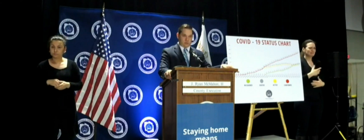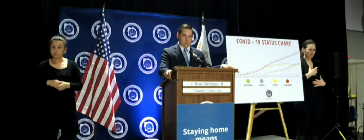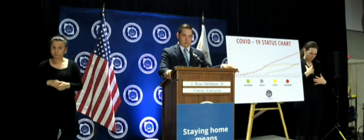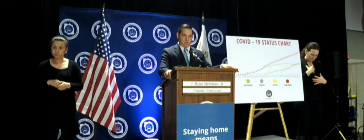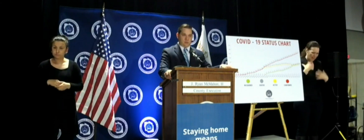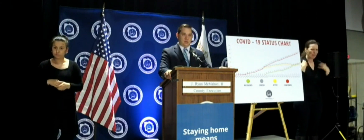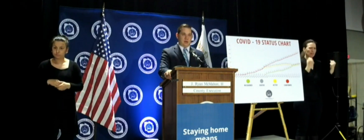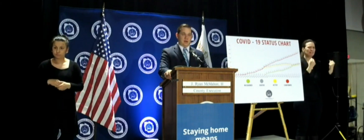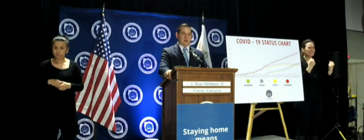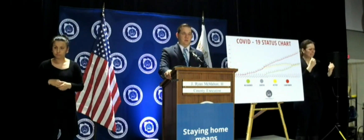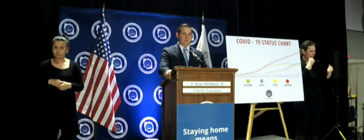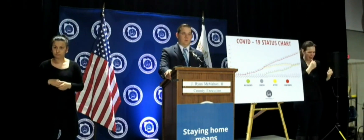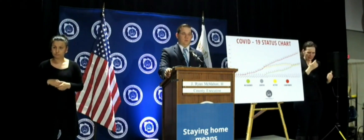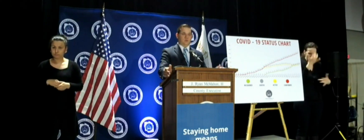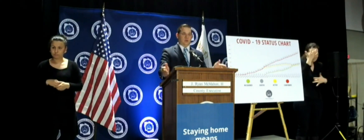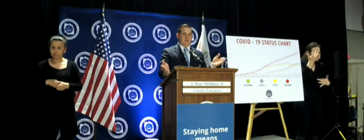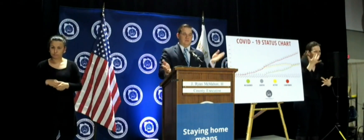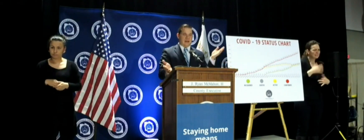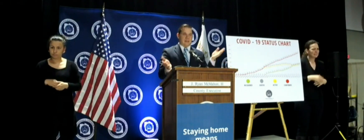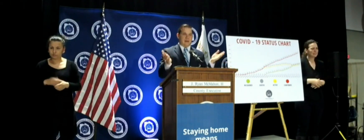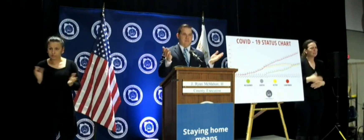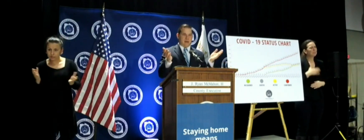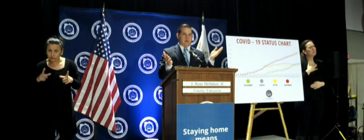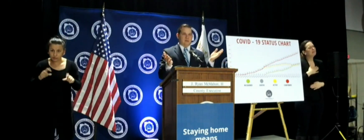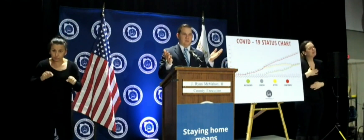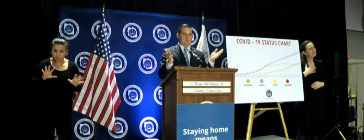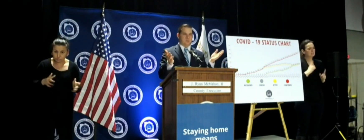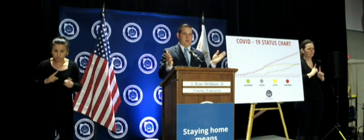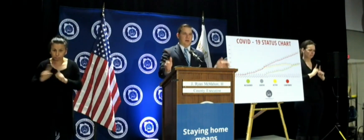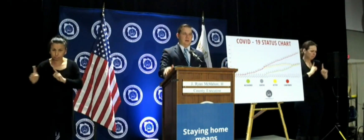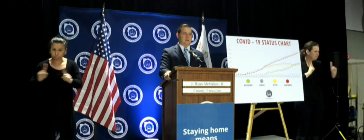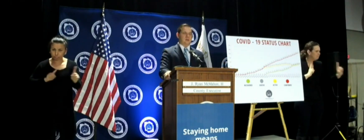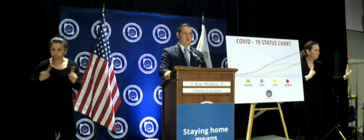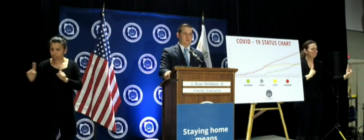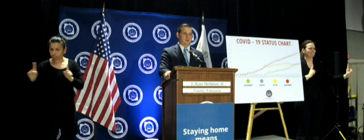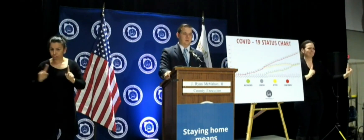better, and we'll try to find that balance